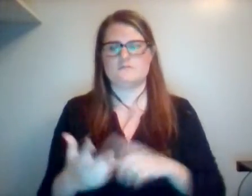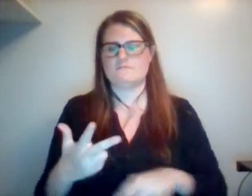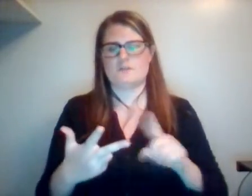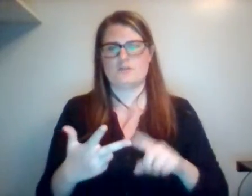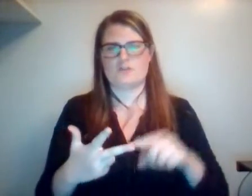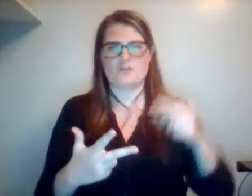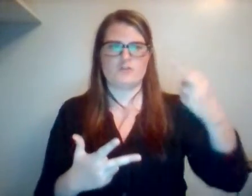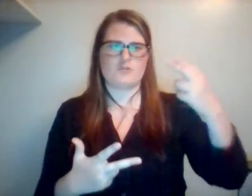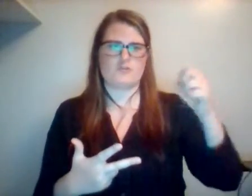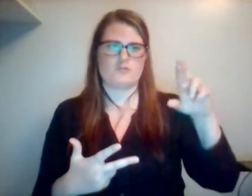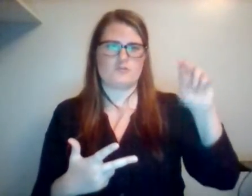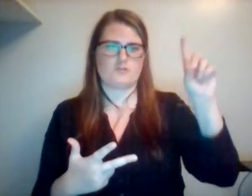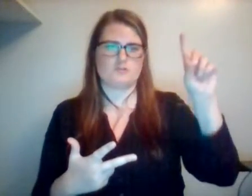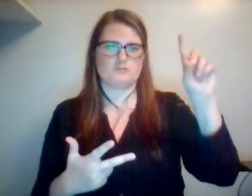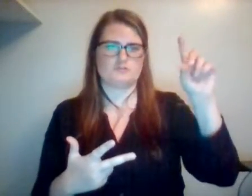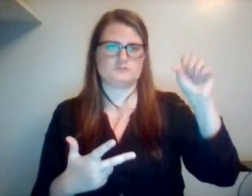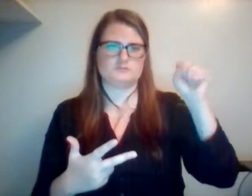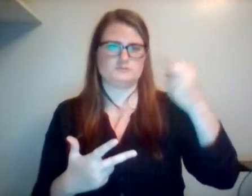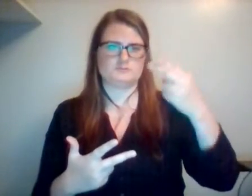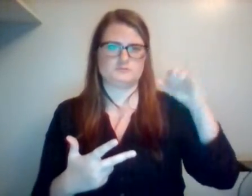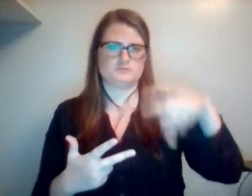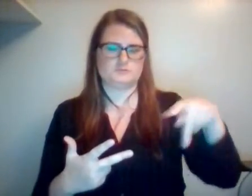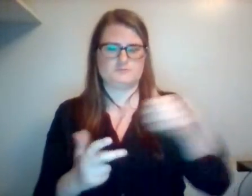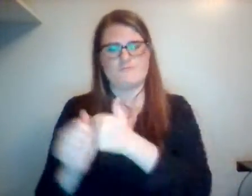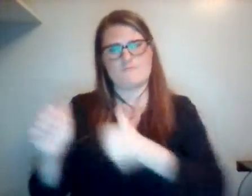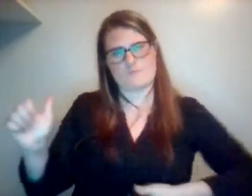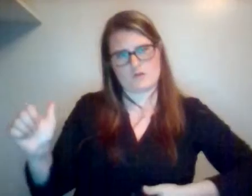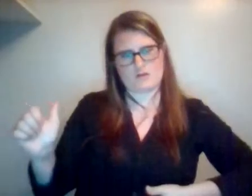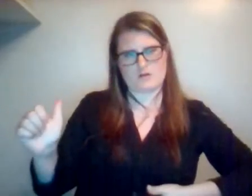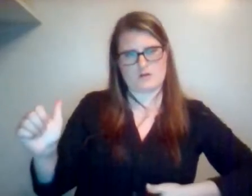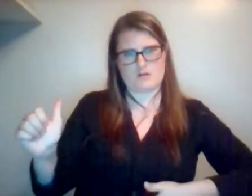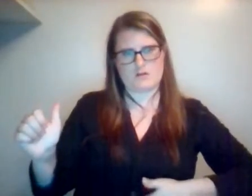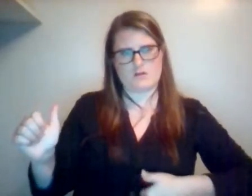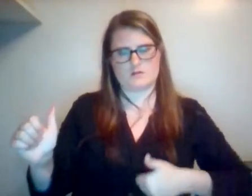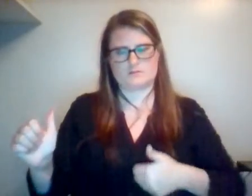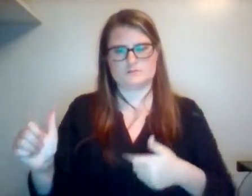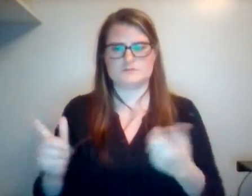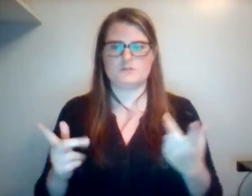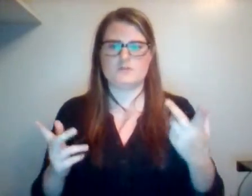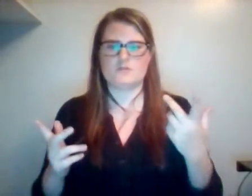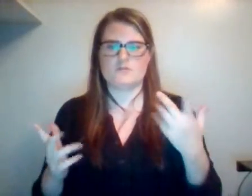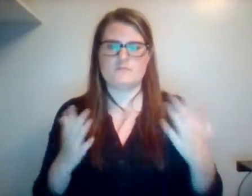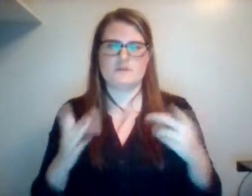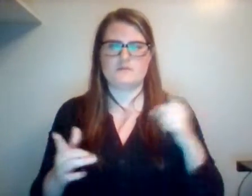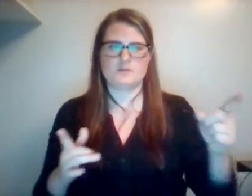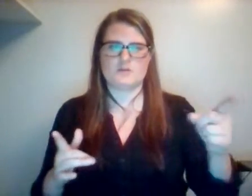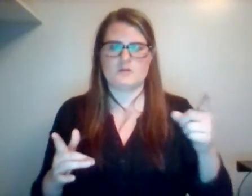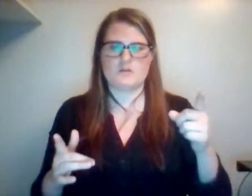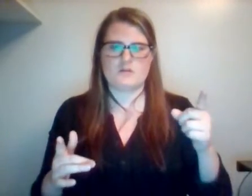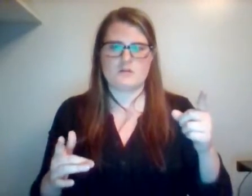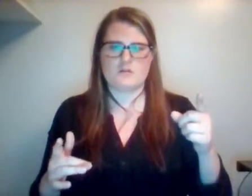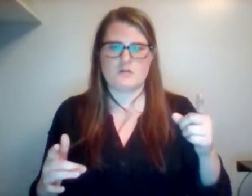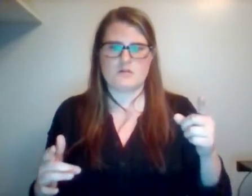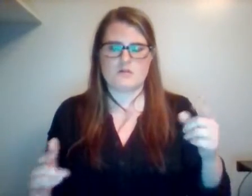be in a season of life where what you meet when you get out of bed is not just boredom and not